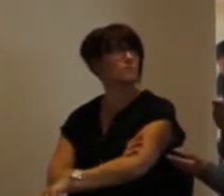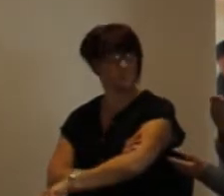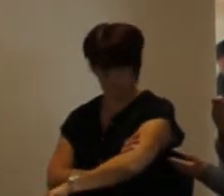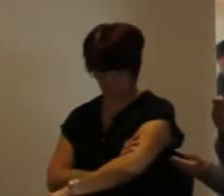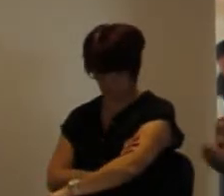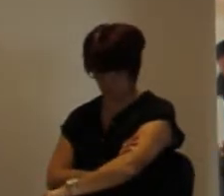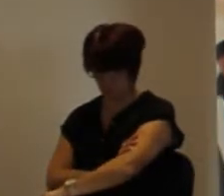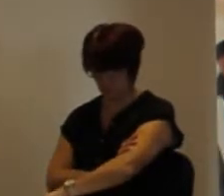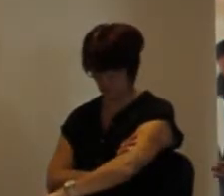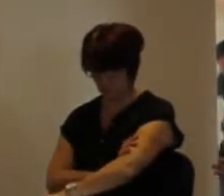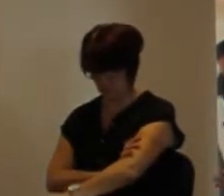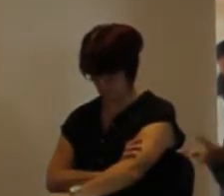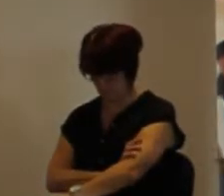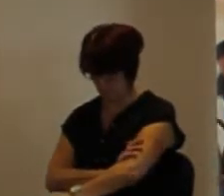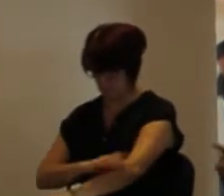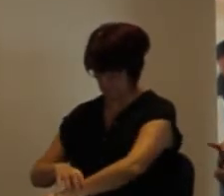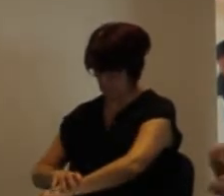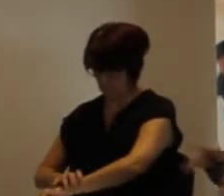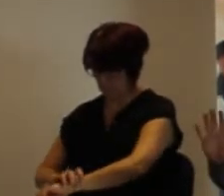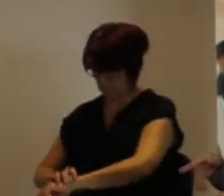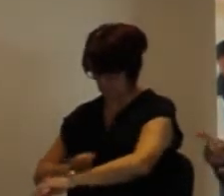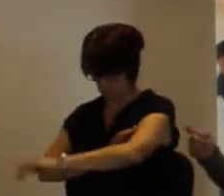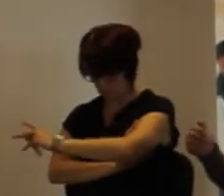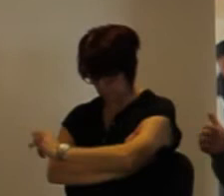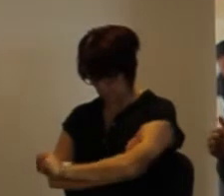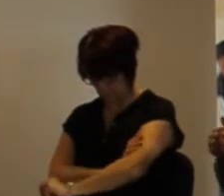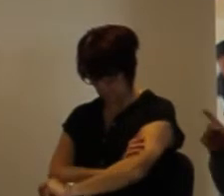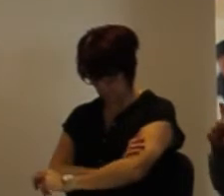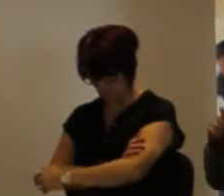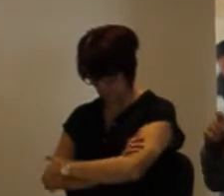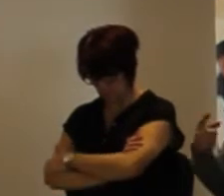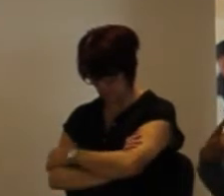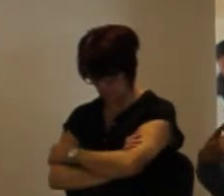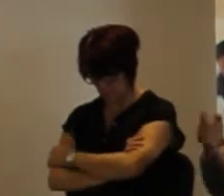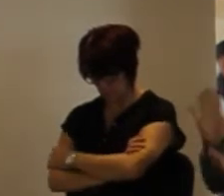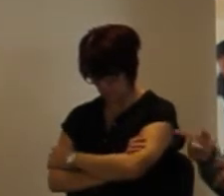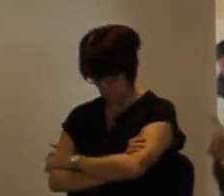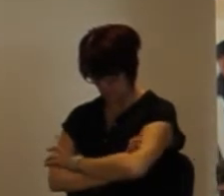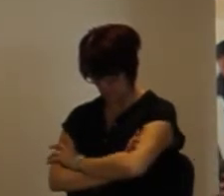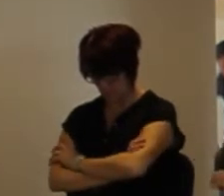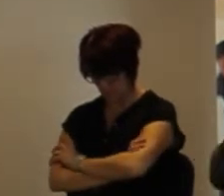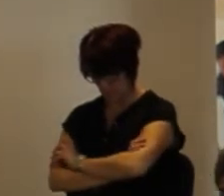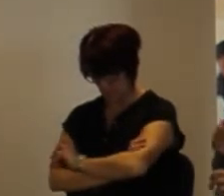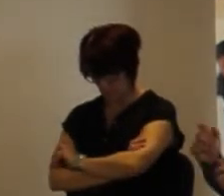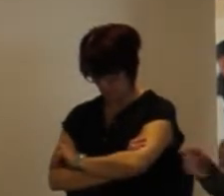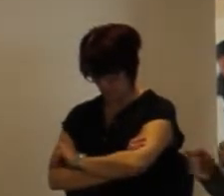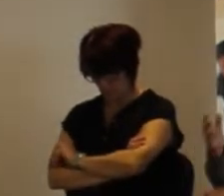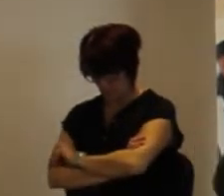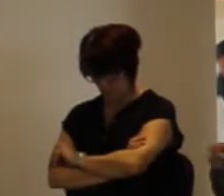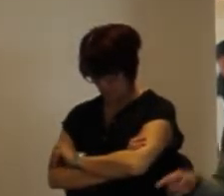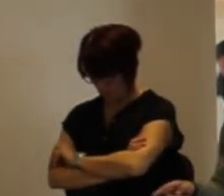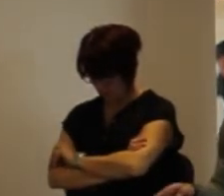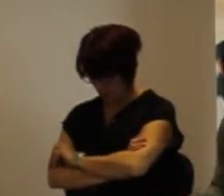Centres must comply with either CENDO or the Disability Discrimination Act in making reasonable adjustments. I'm going to take you through